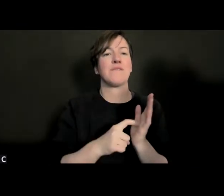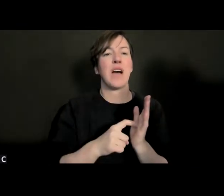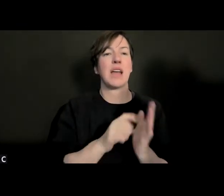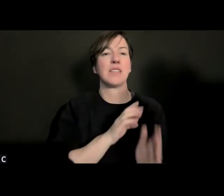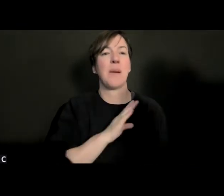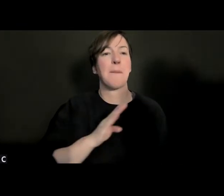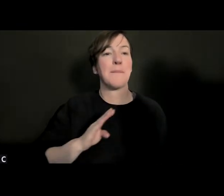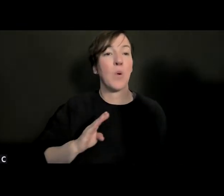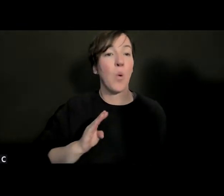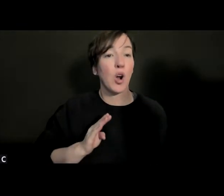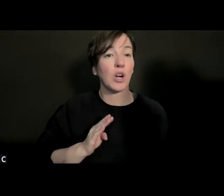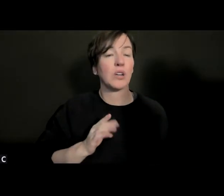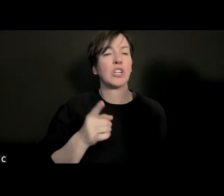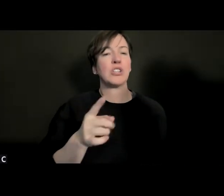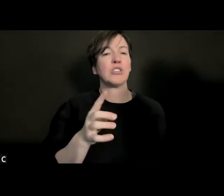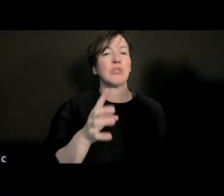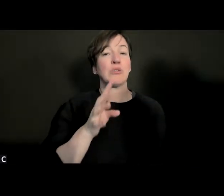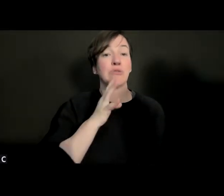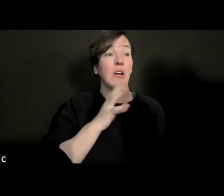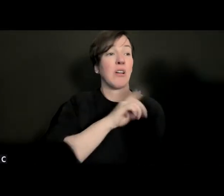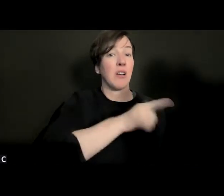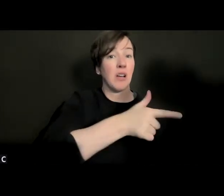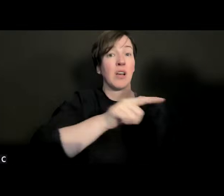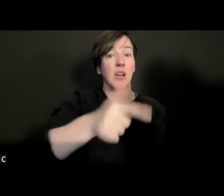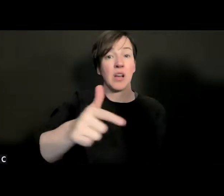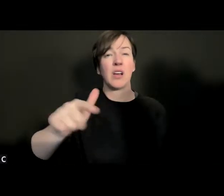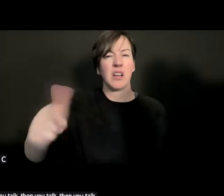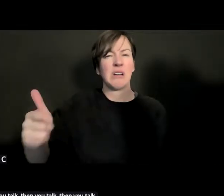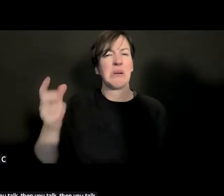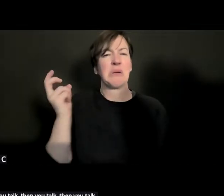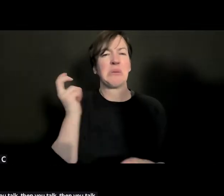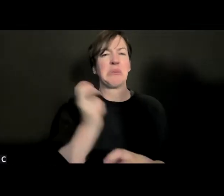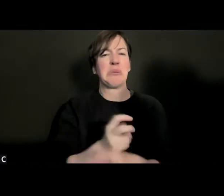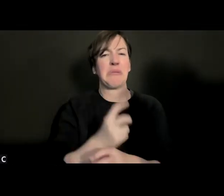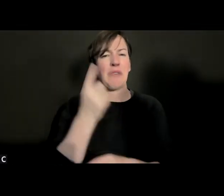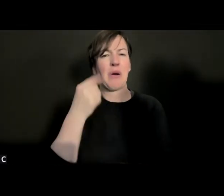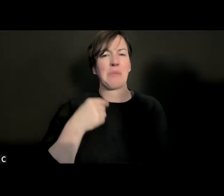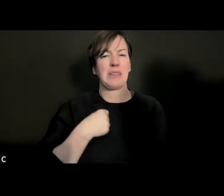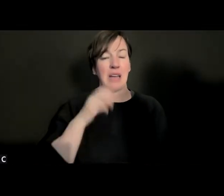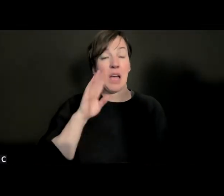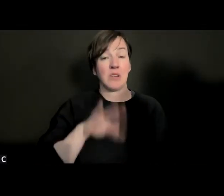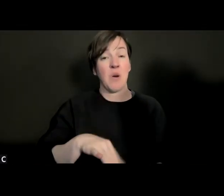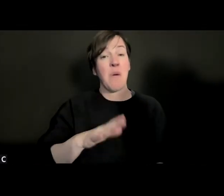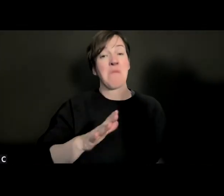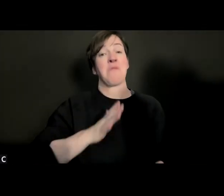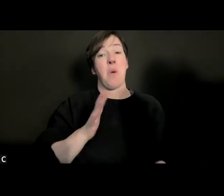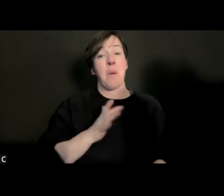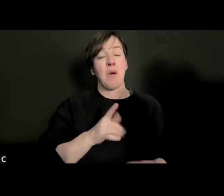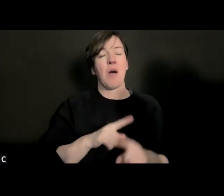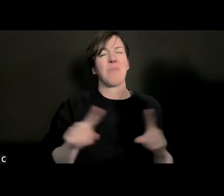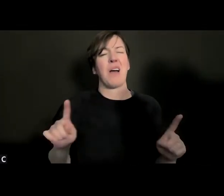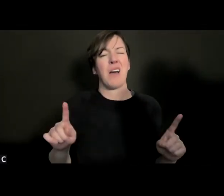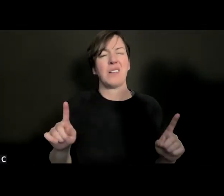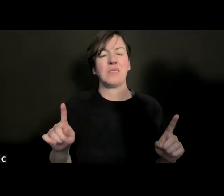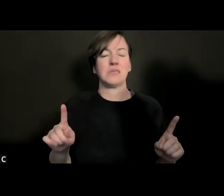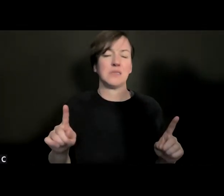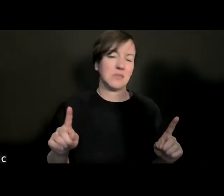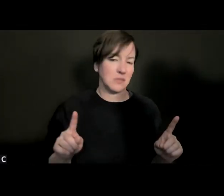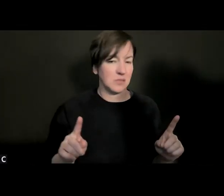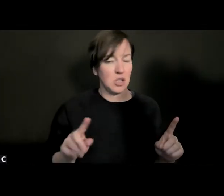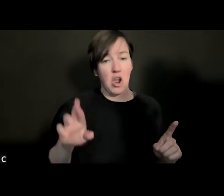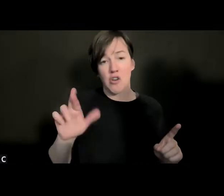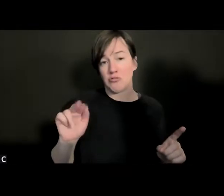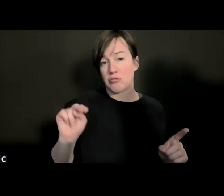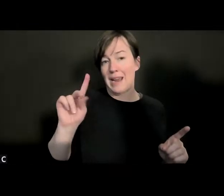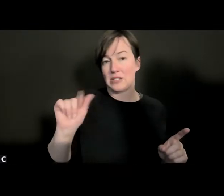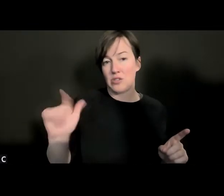things, like you talk, then you talk, then you talk, very difficult. I know it's supposed to be formal and parliamentarian, but what Randall said